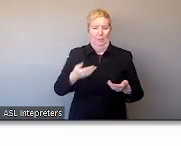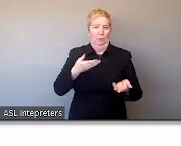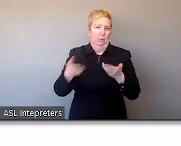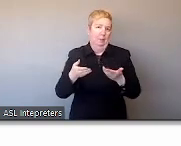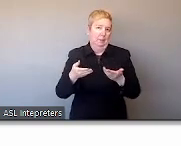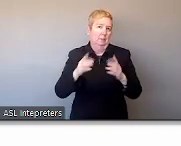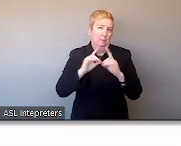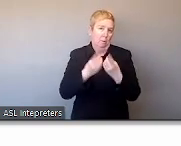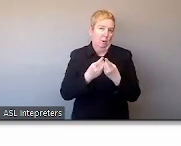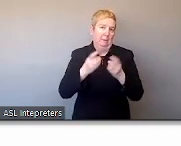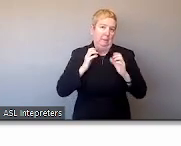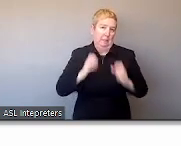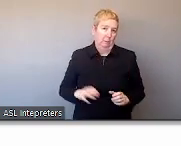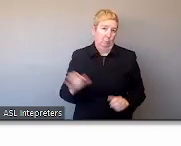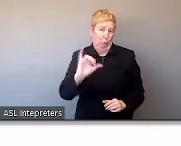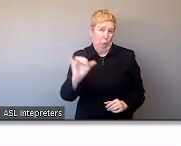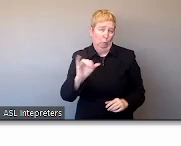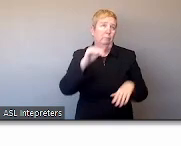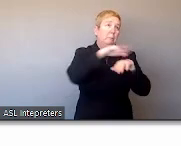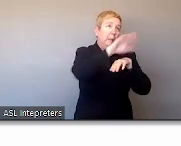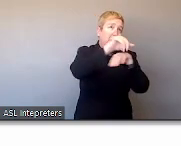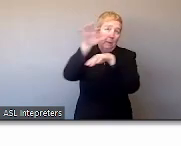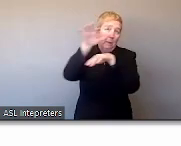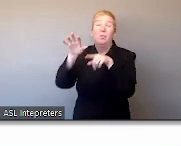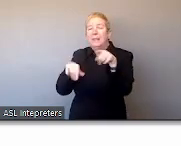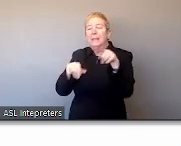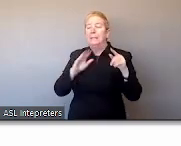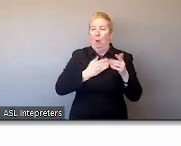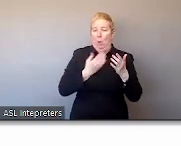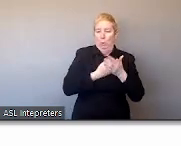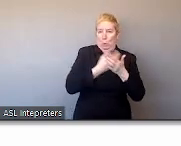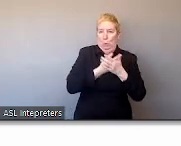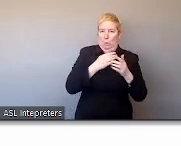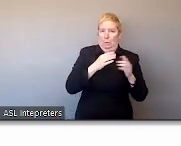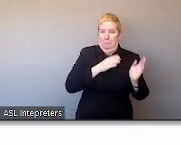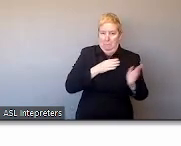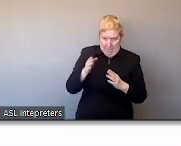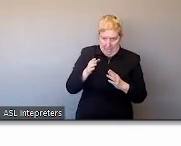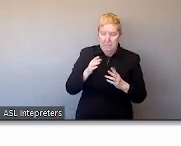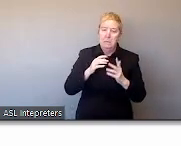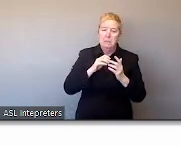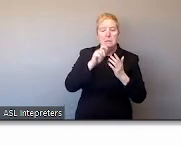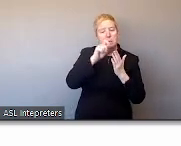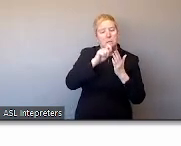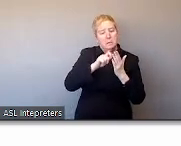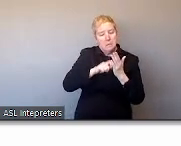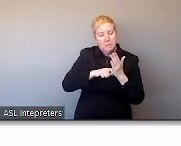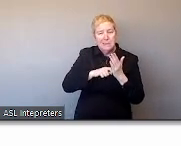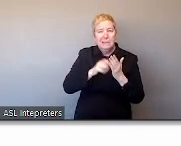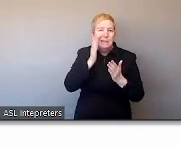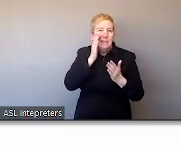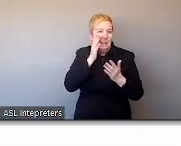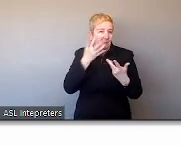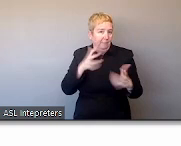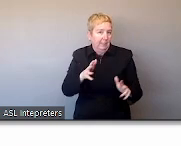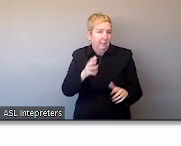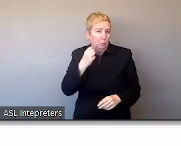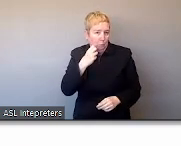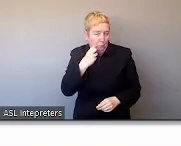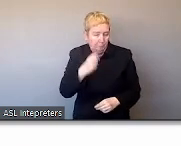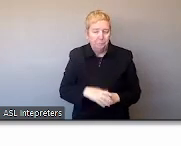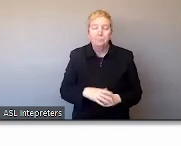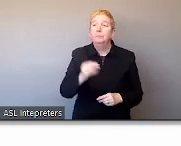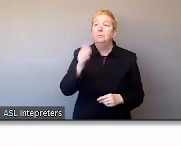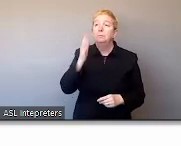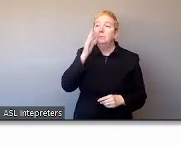mail as well. So this is the beginning of the plan. It is almost complete, but not quite complete. And over the coming couple of